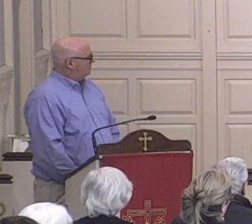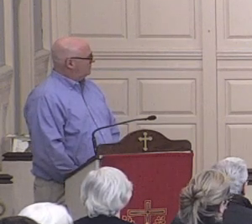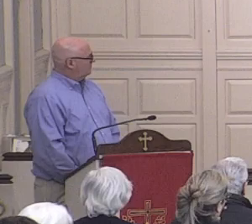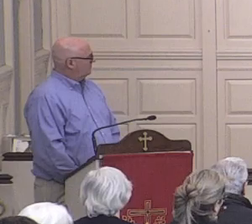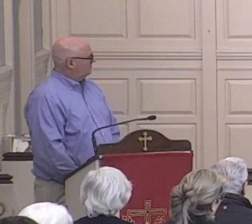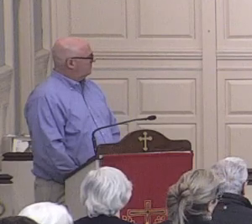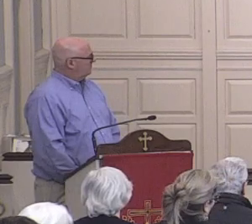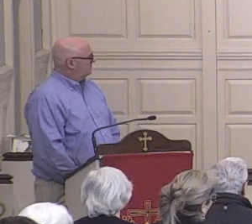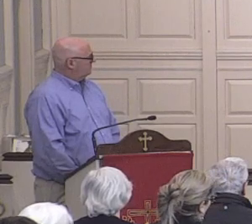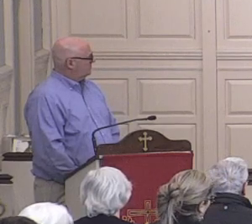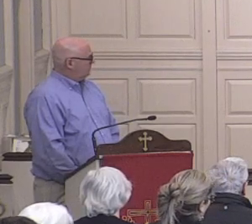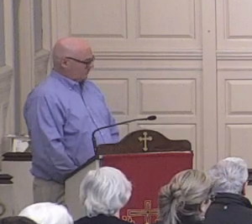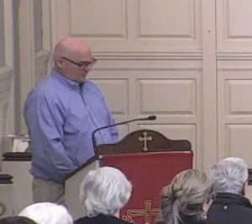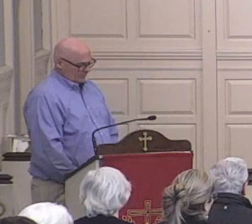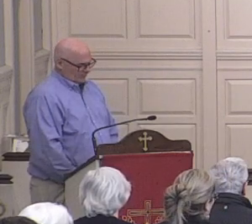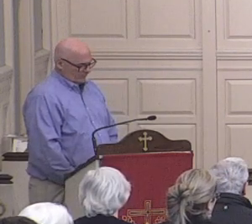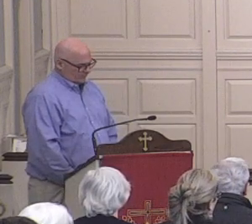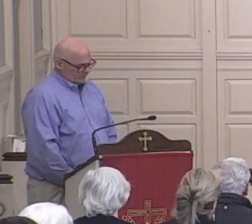weak."